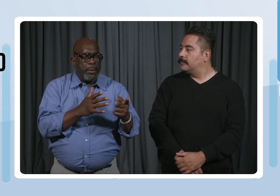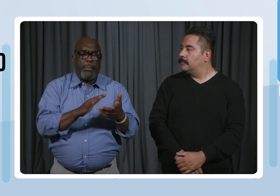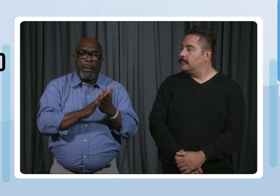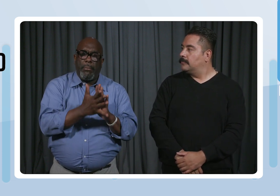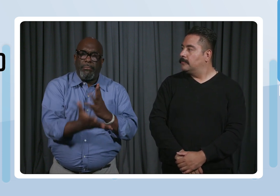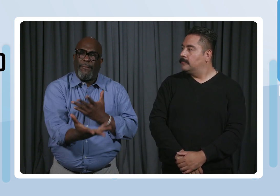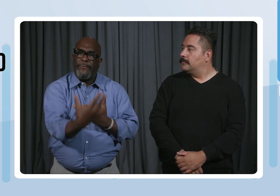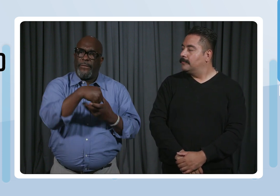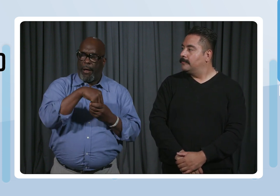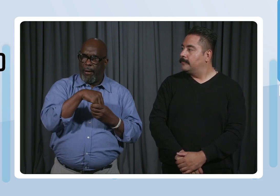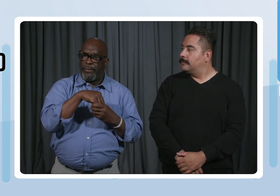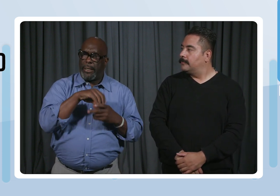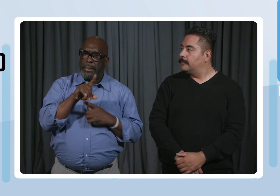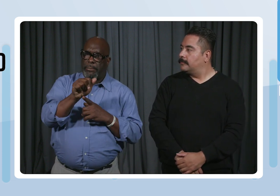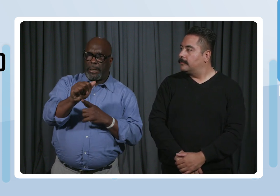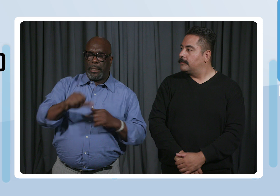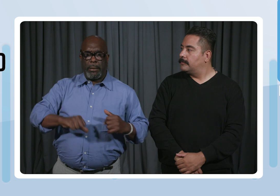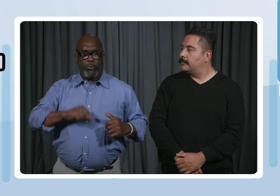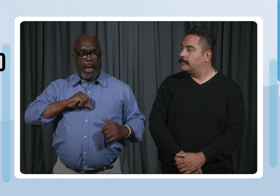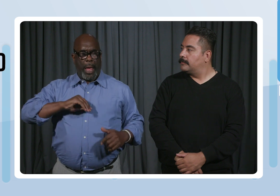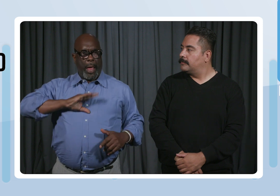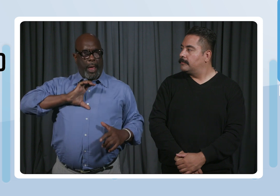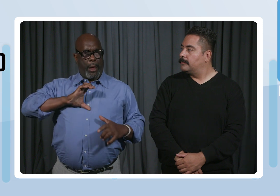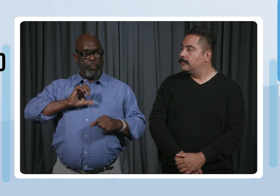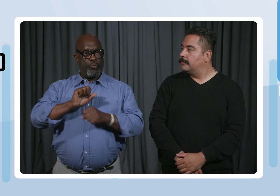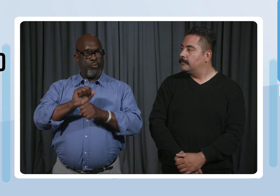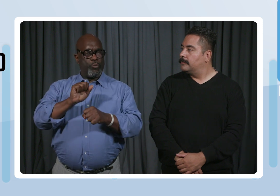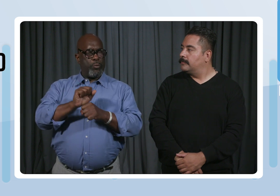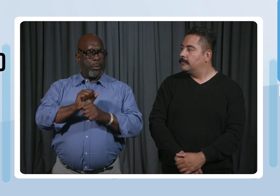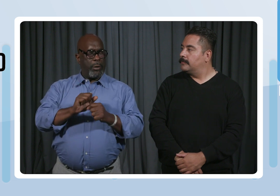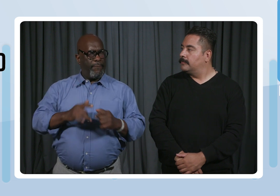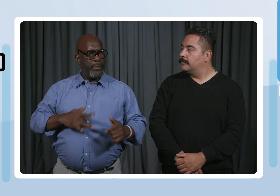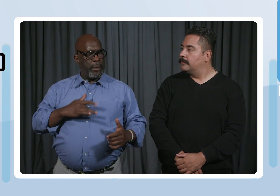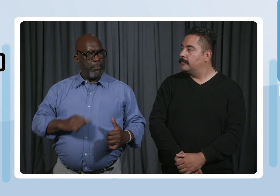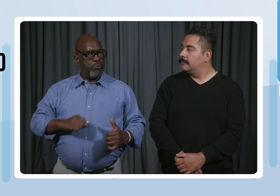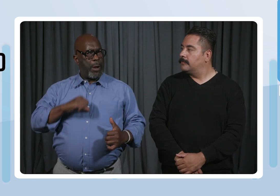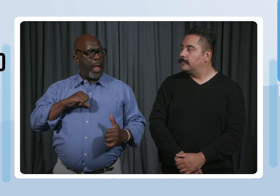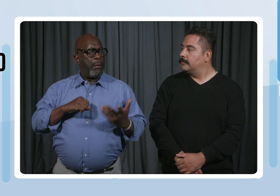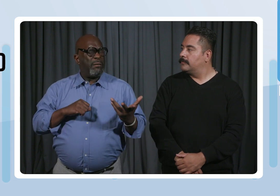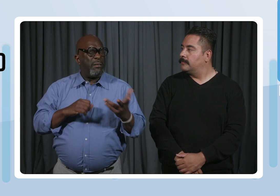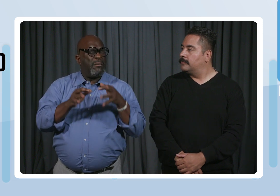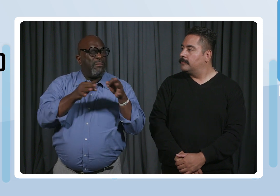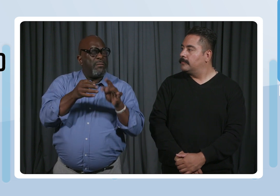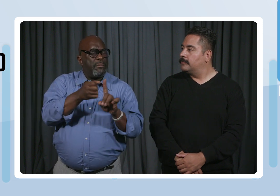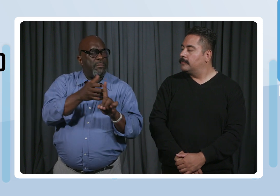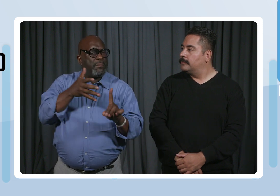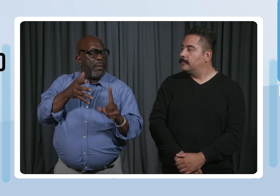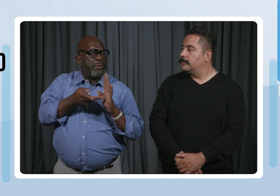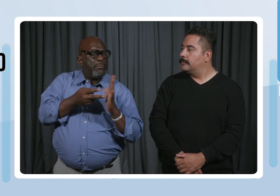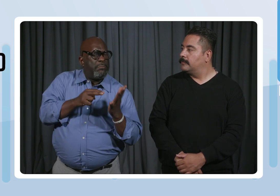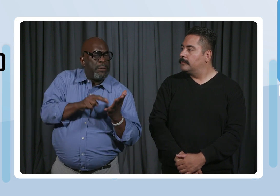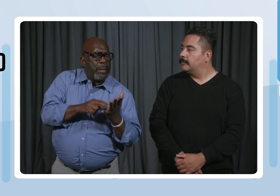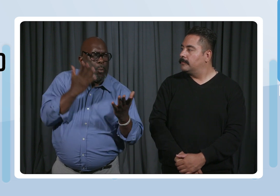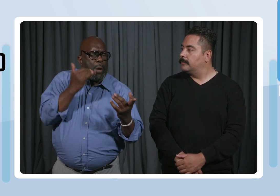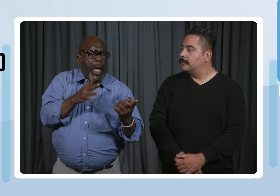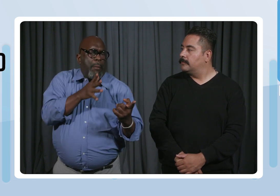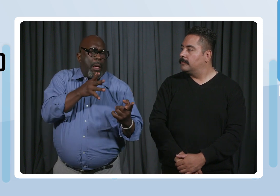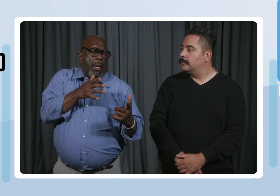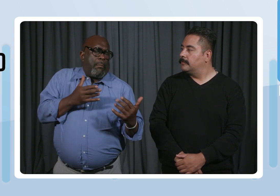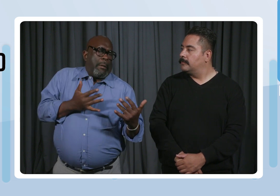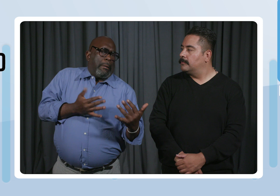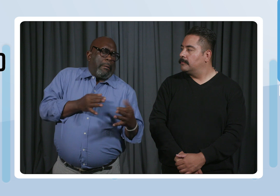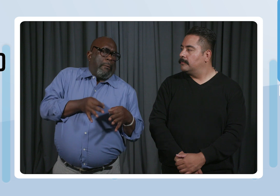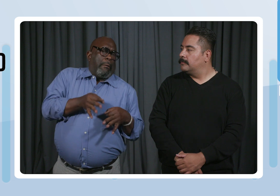that, disability pride space and being proud. What do you mean by that? Why was she hesitant? I